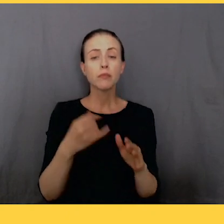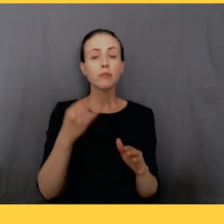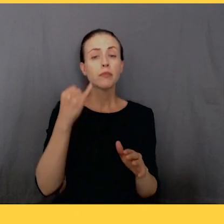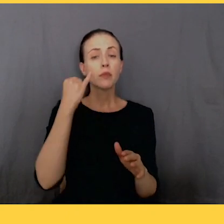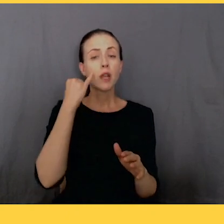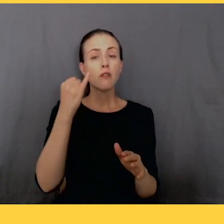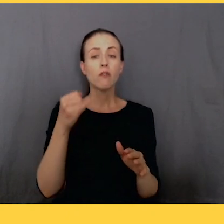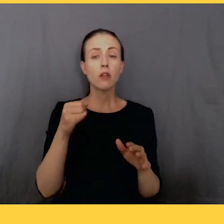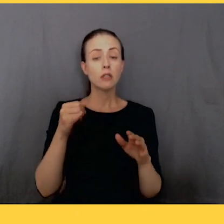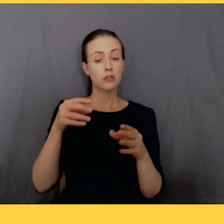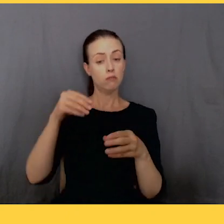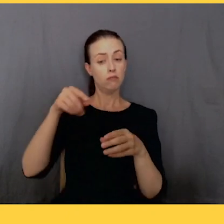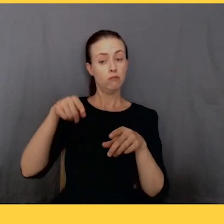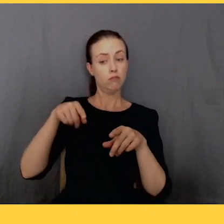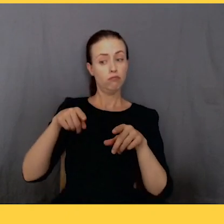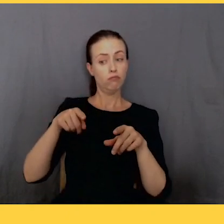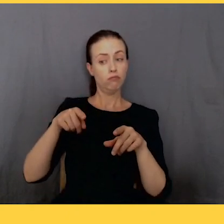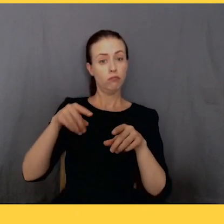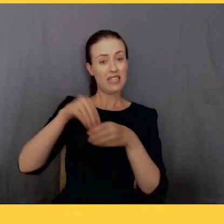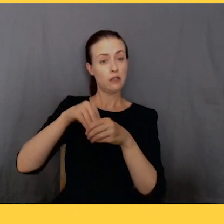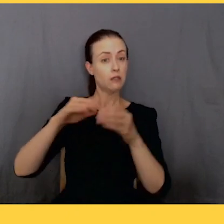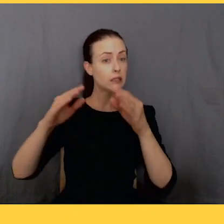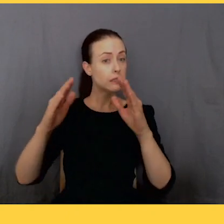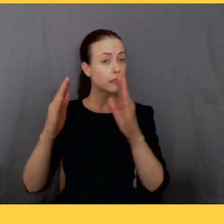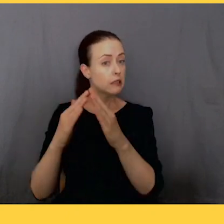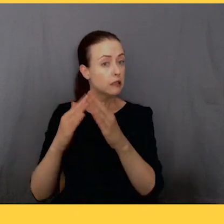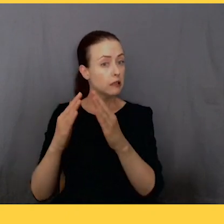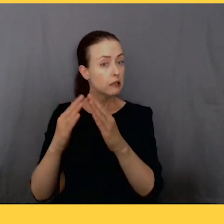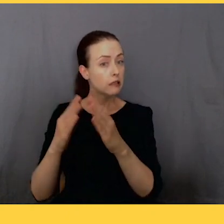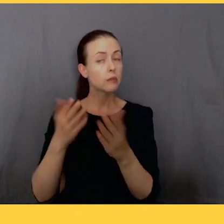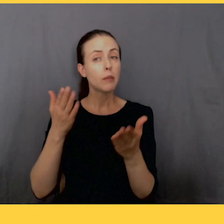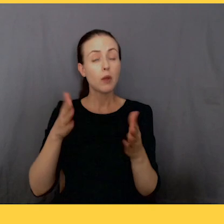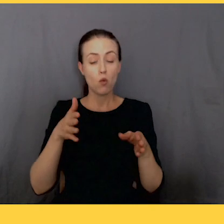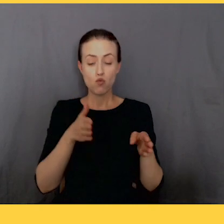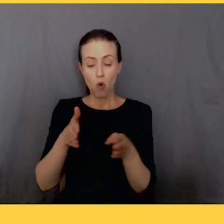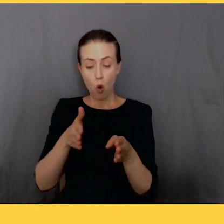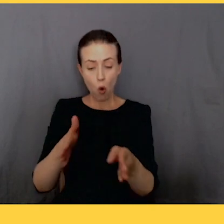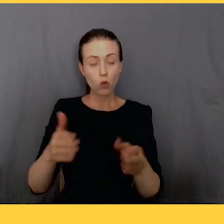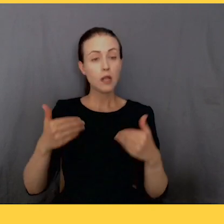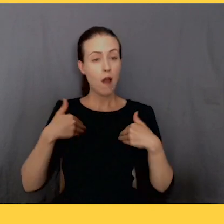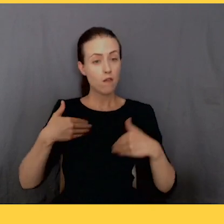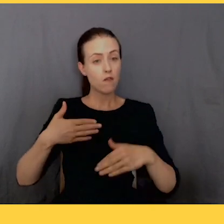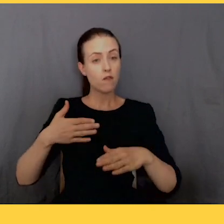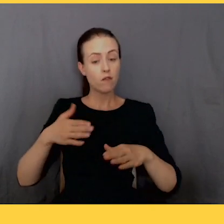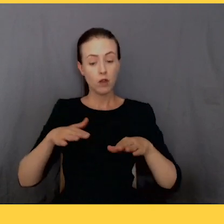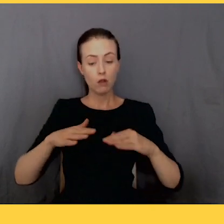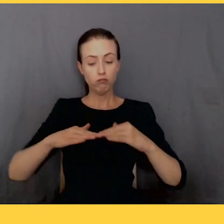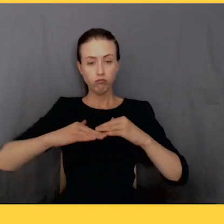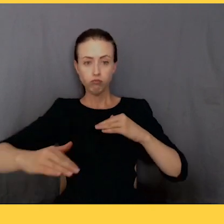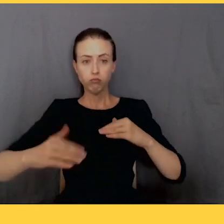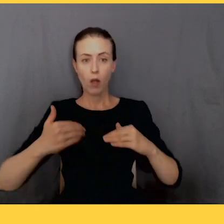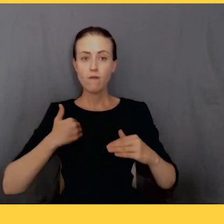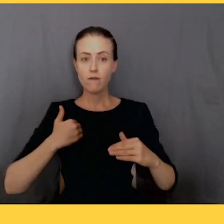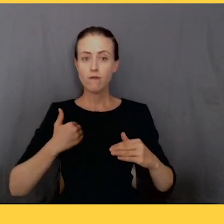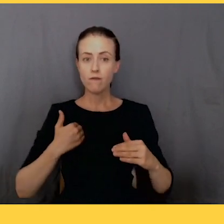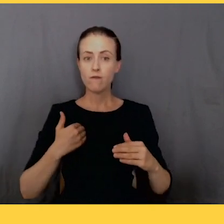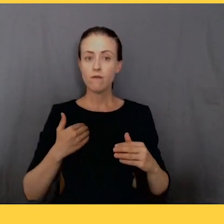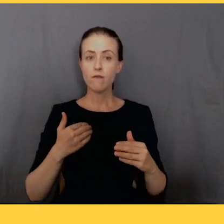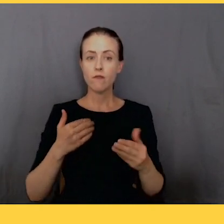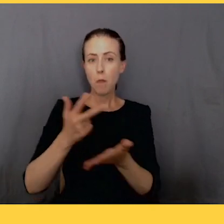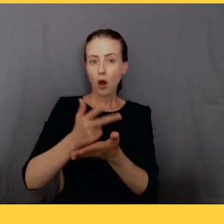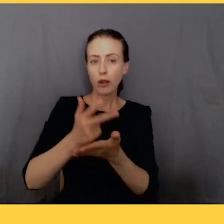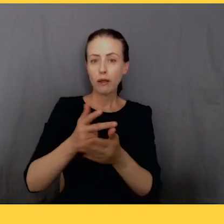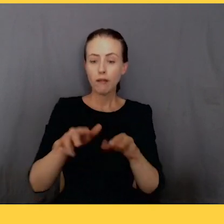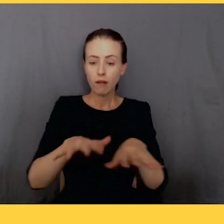developed communities where there's paved roads and parking lots and so forth. So if the ignition